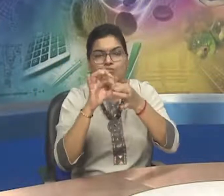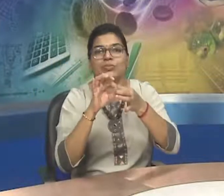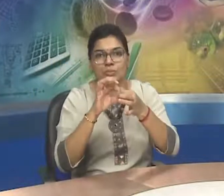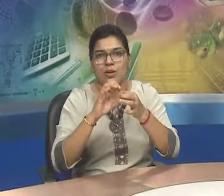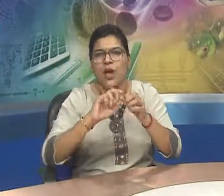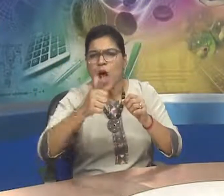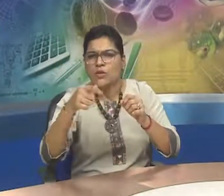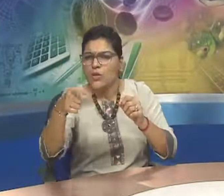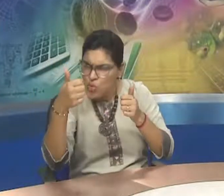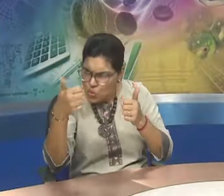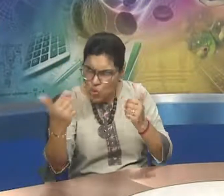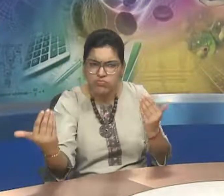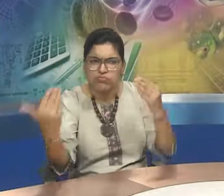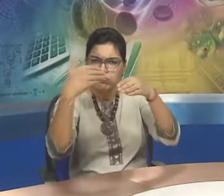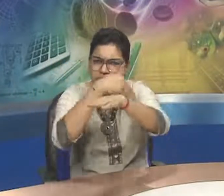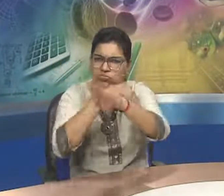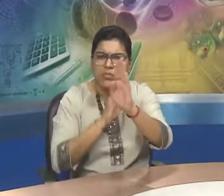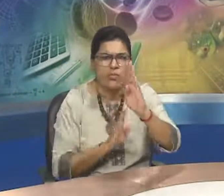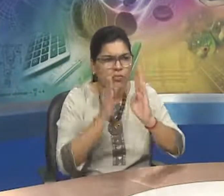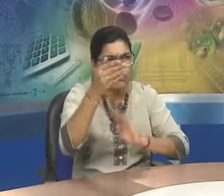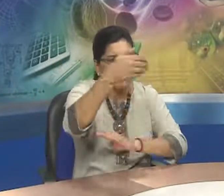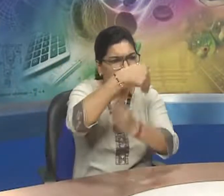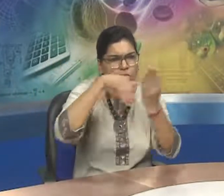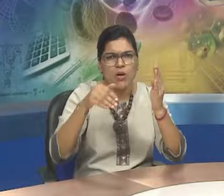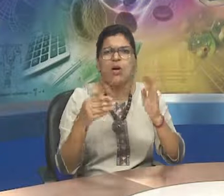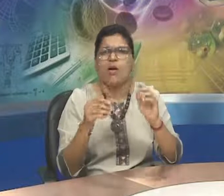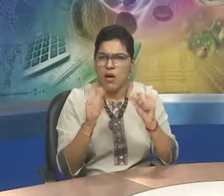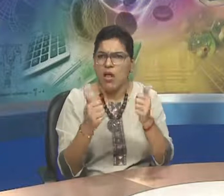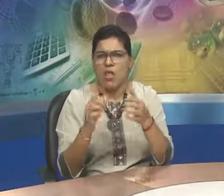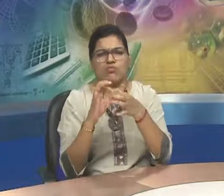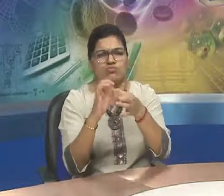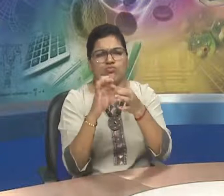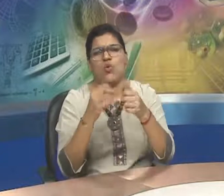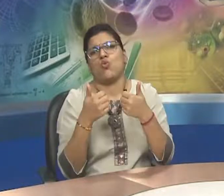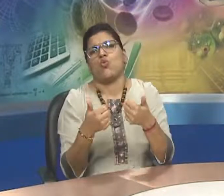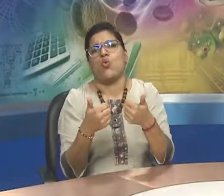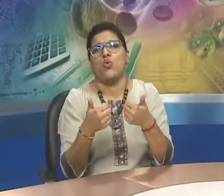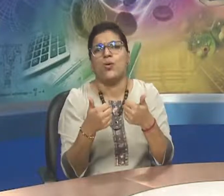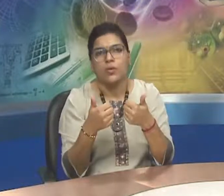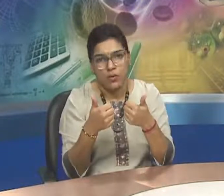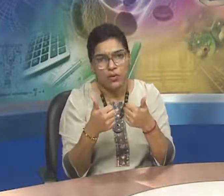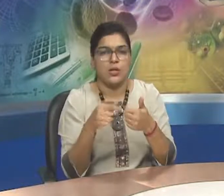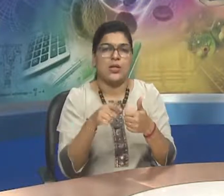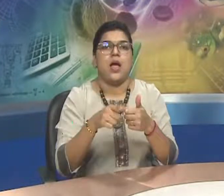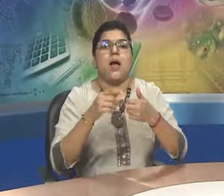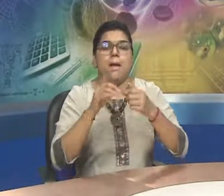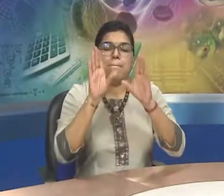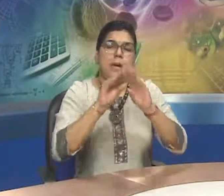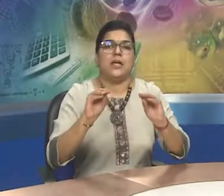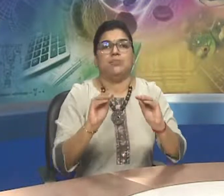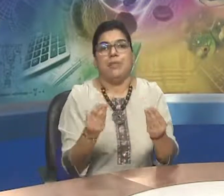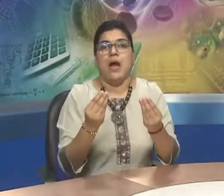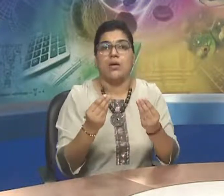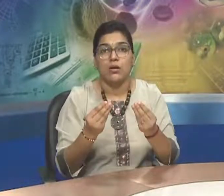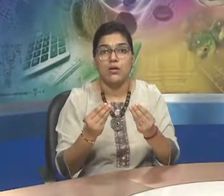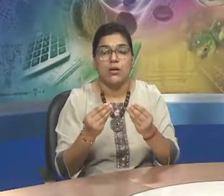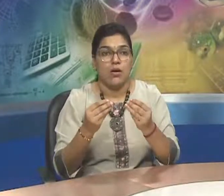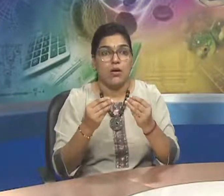So that is the main reason that we have these fundamental rights.